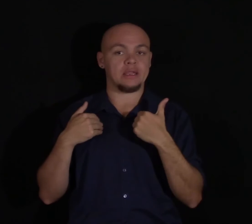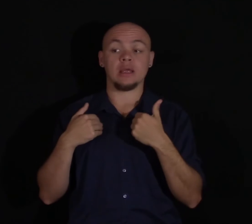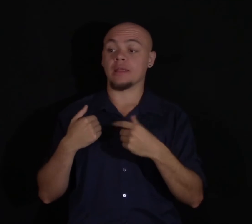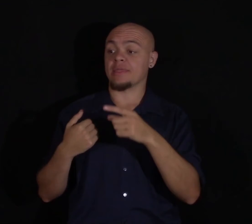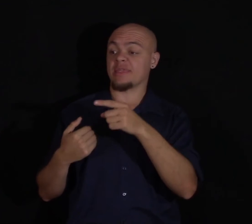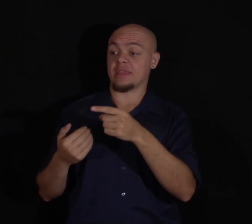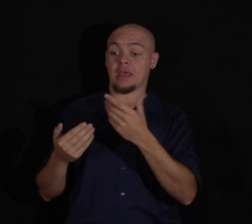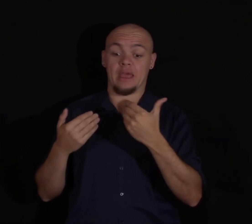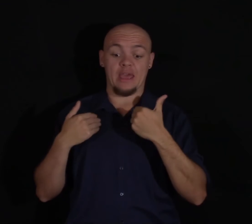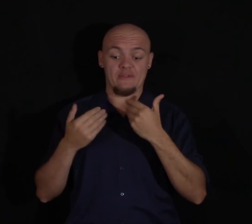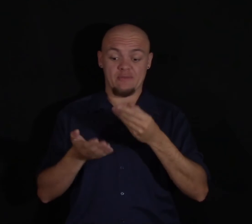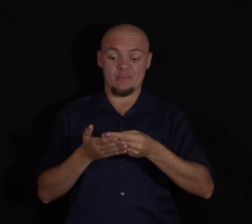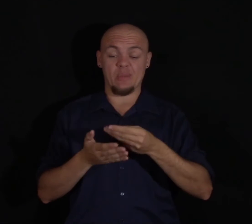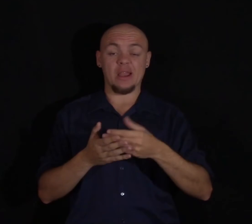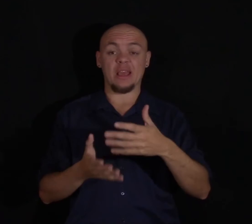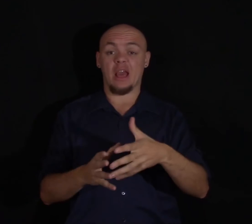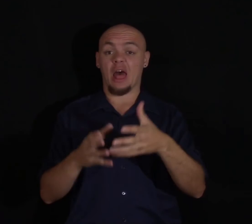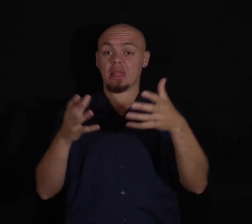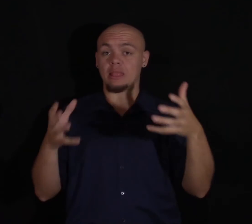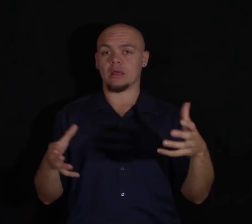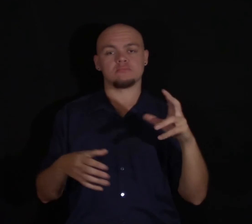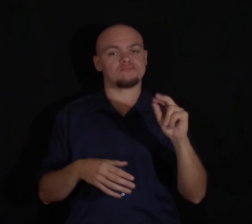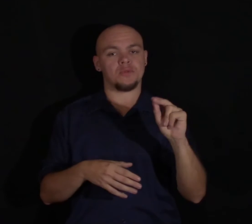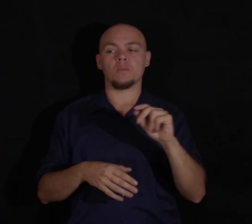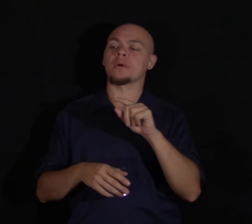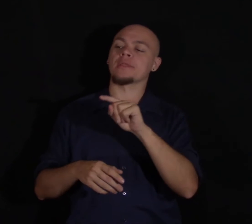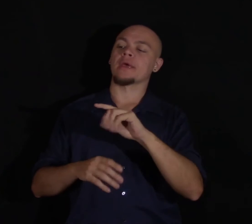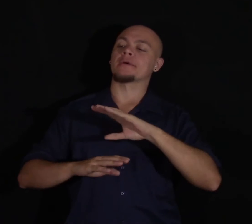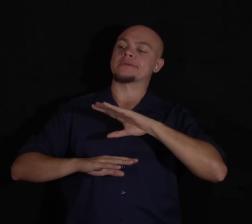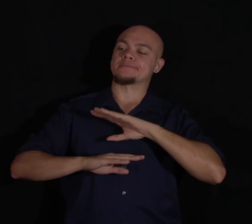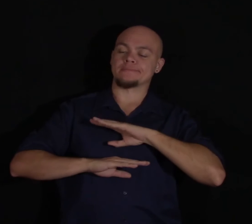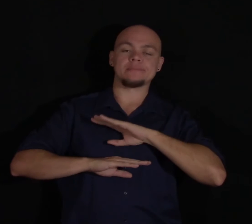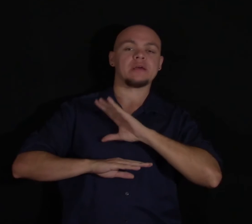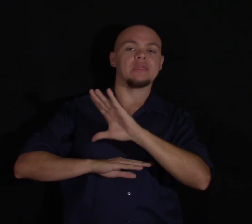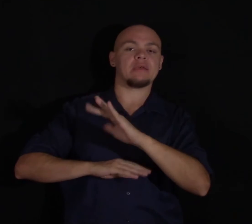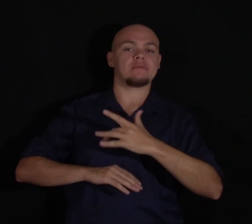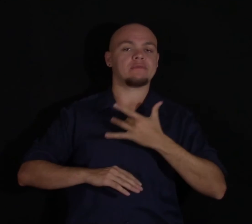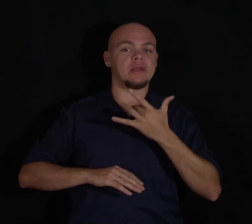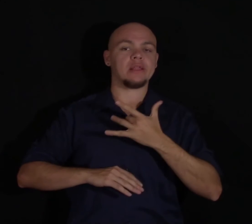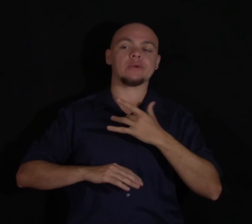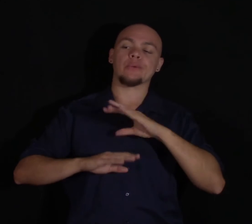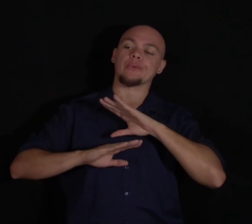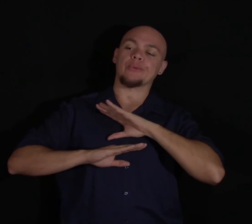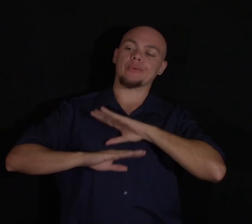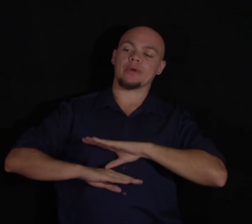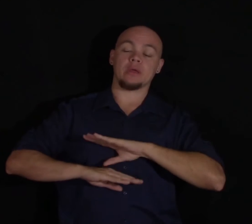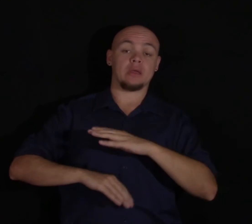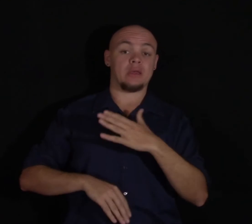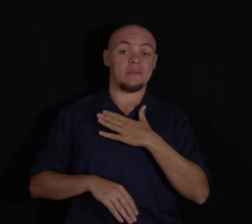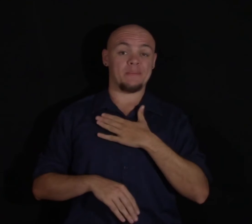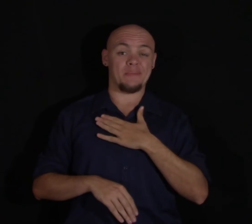and happy. Their feelings were serene and peaceful, while mine became every day more